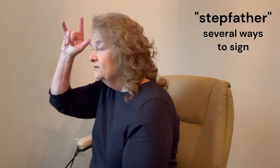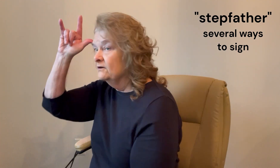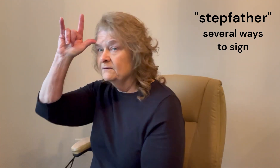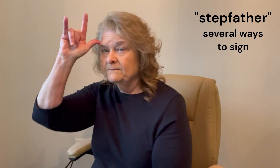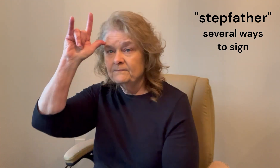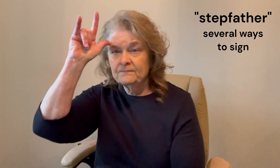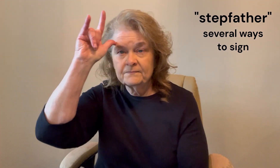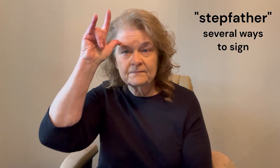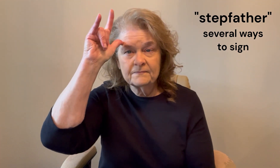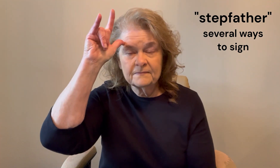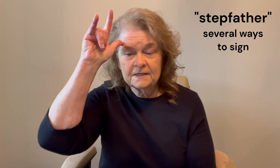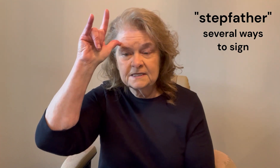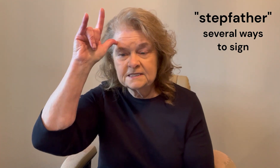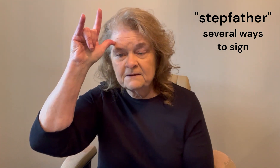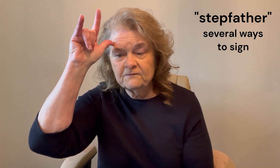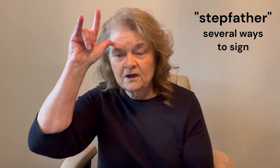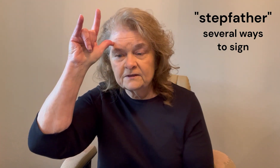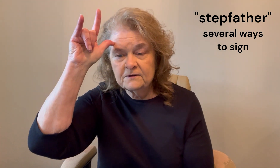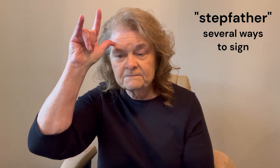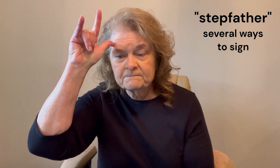stepfather, stepfather.